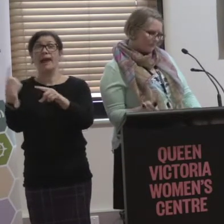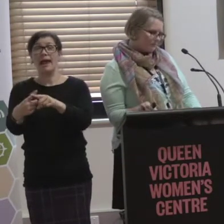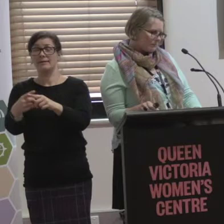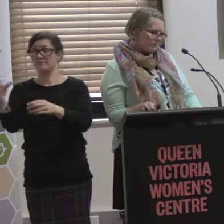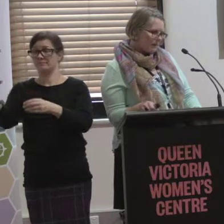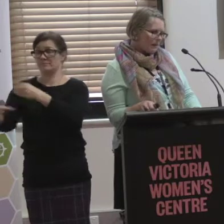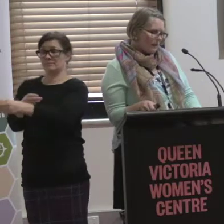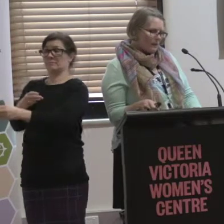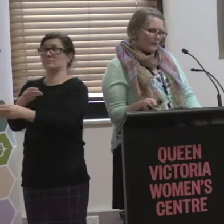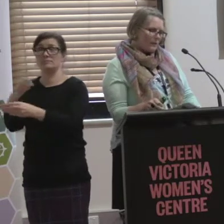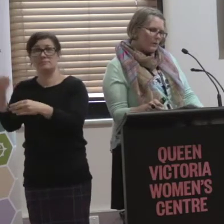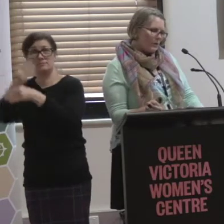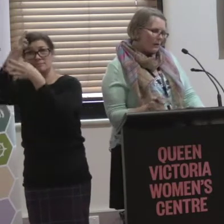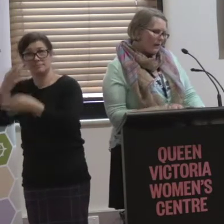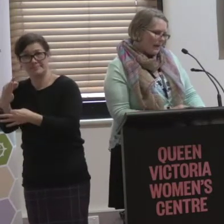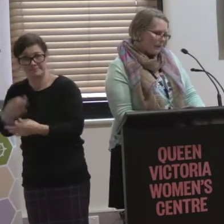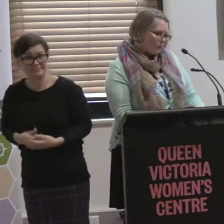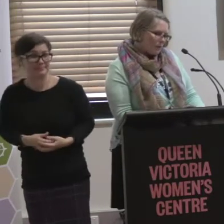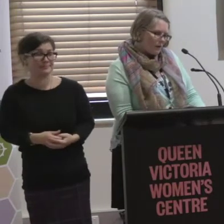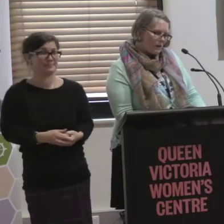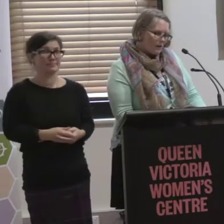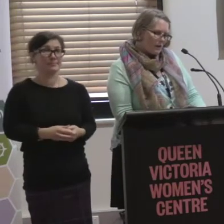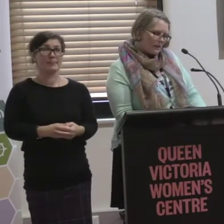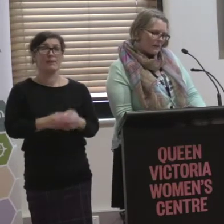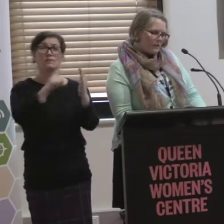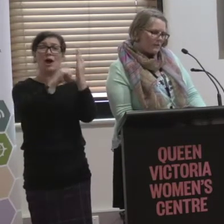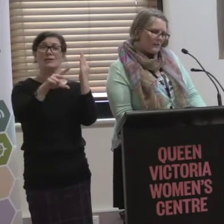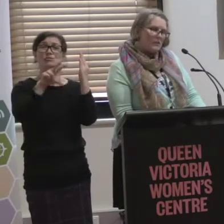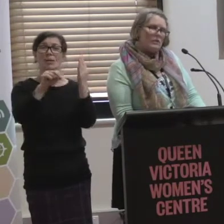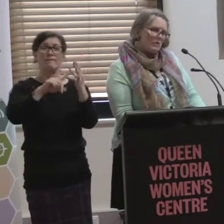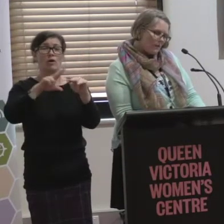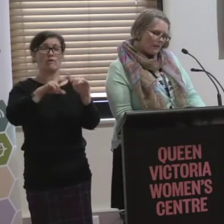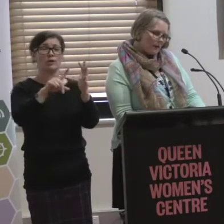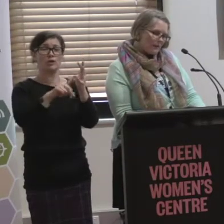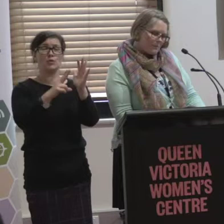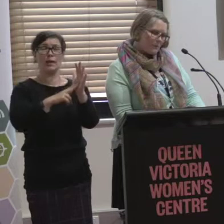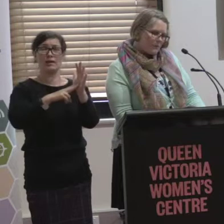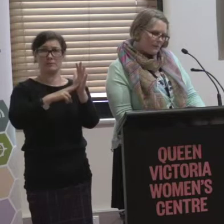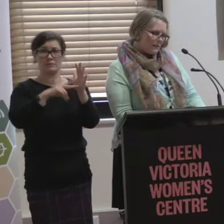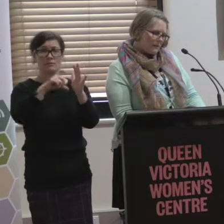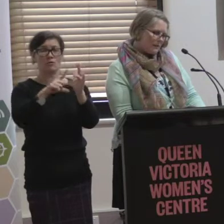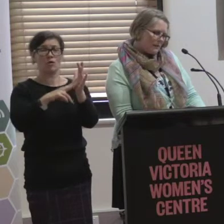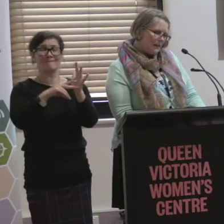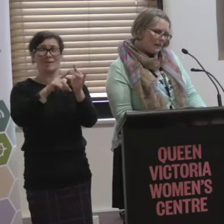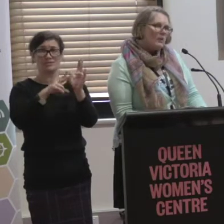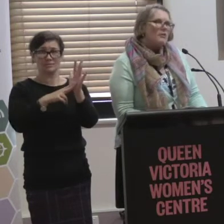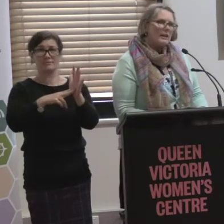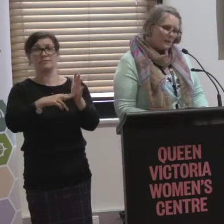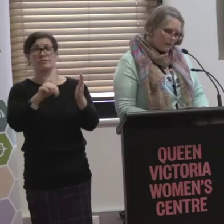decision-making. So as we all know, Article 12 of the United Nations Convention of the Rights of Persons with